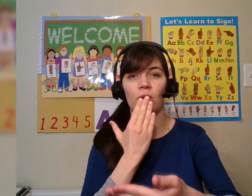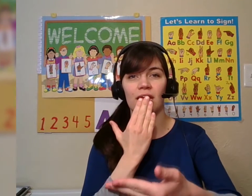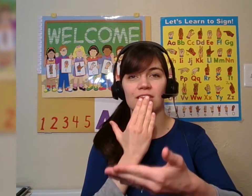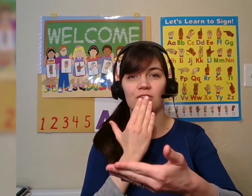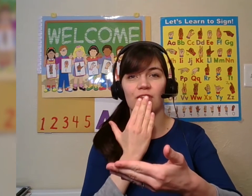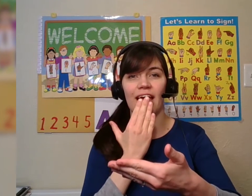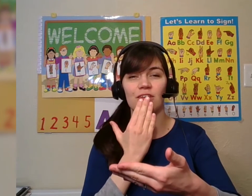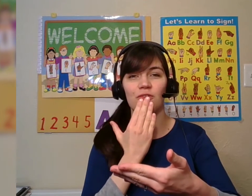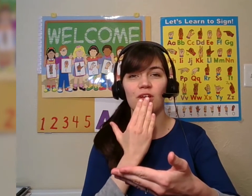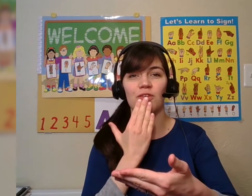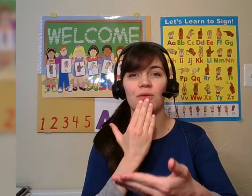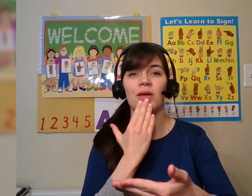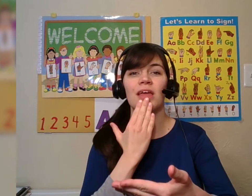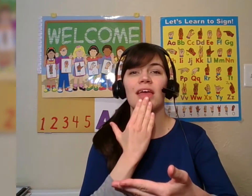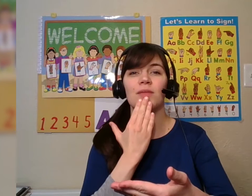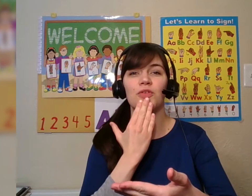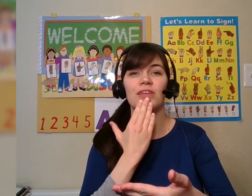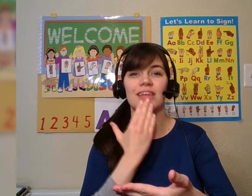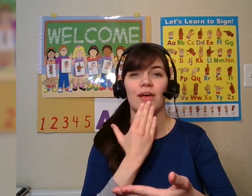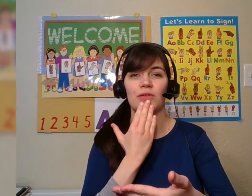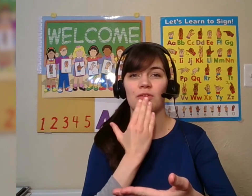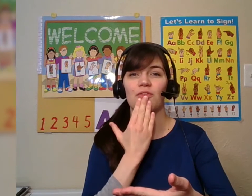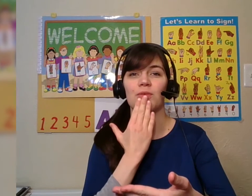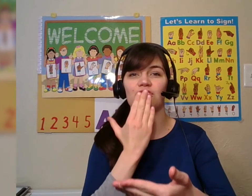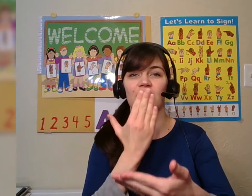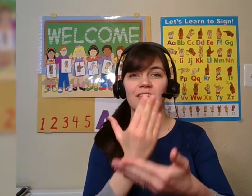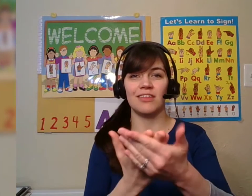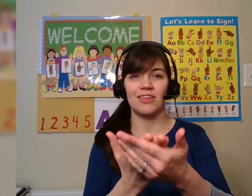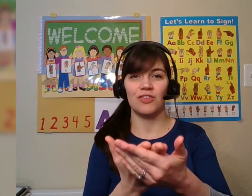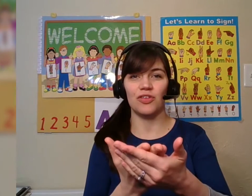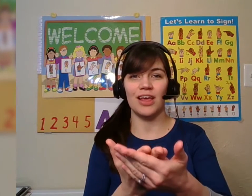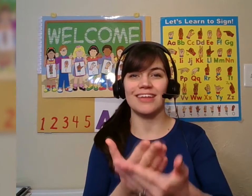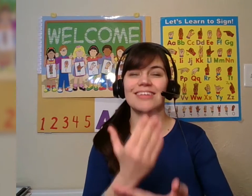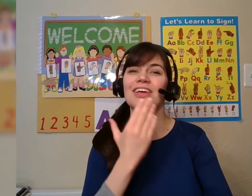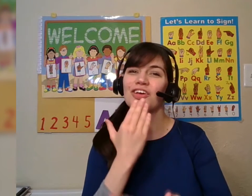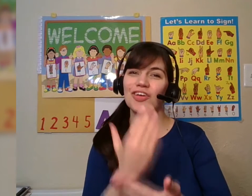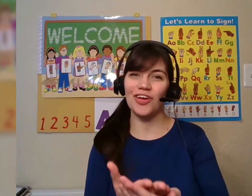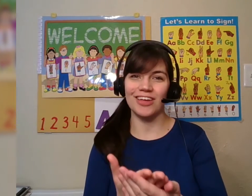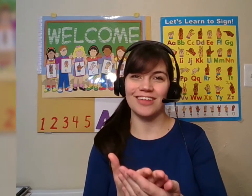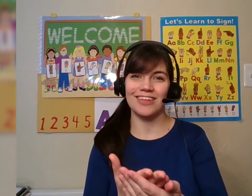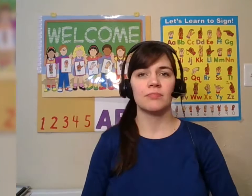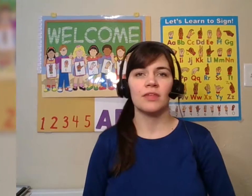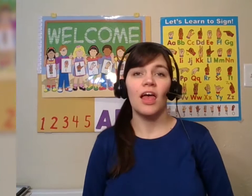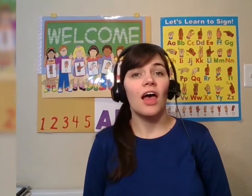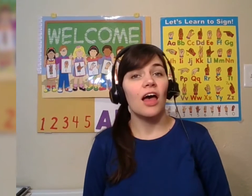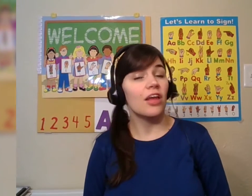hand is flat in front of you, and move it down from your chin to your hand. Good. Another